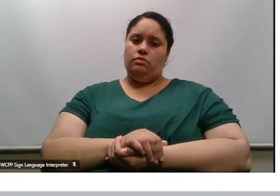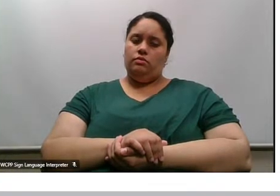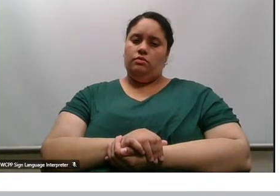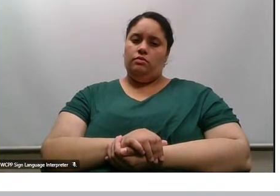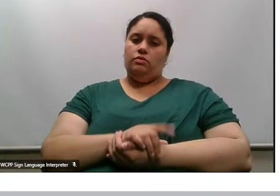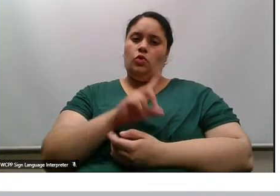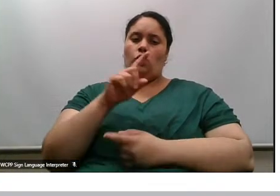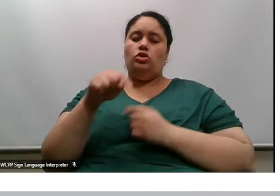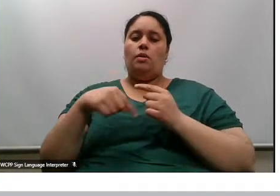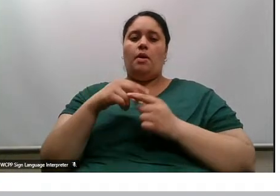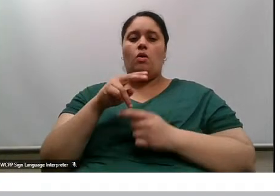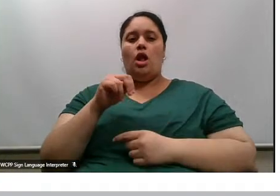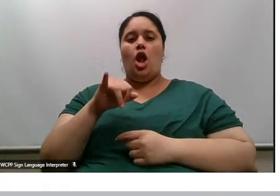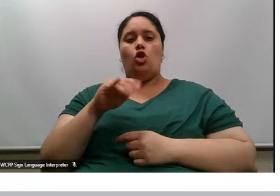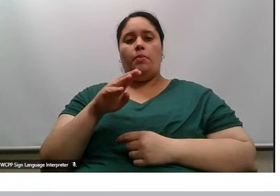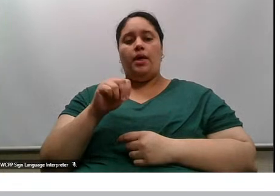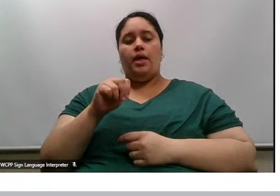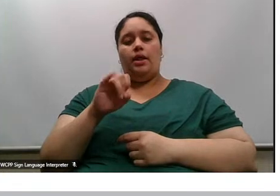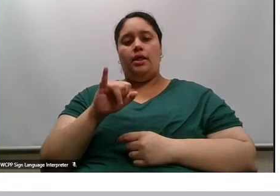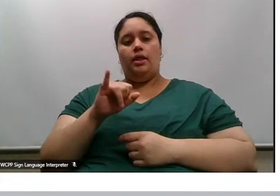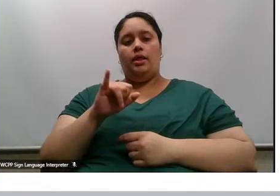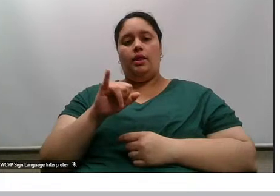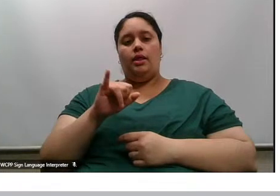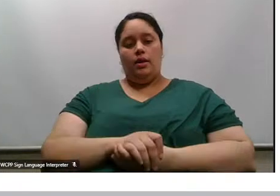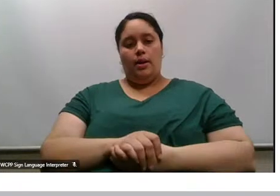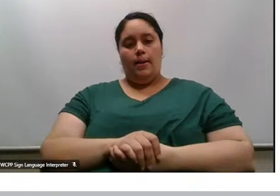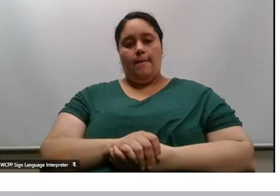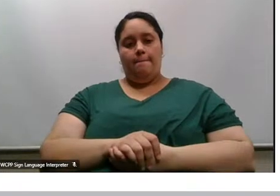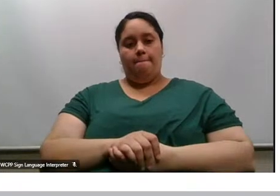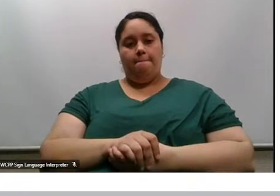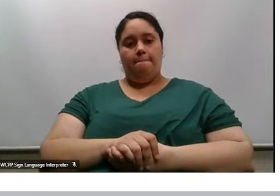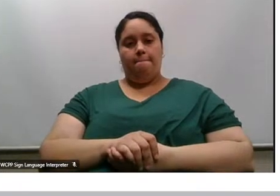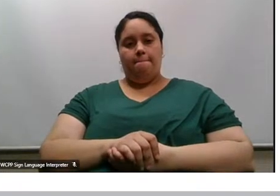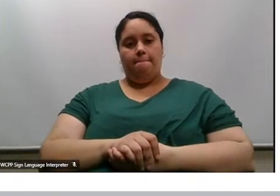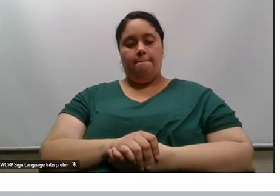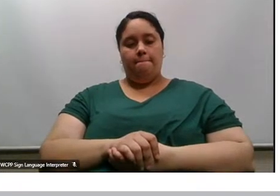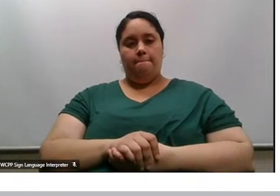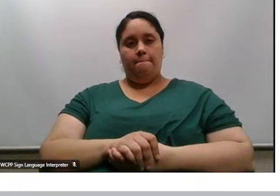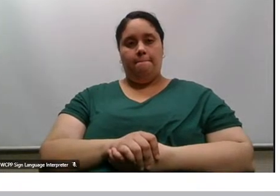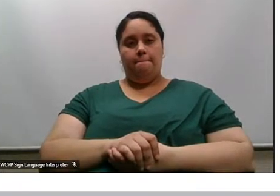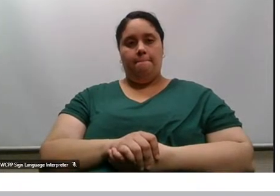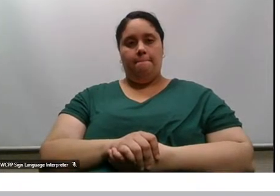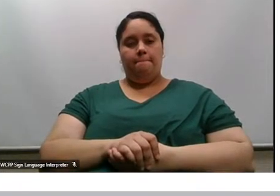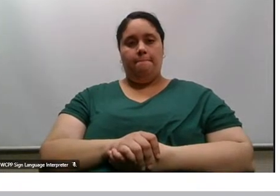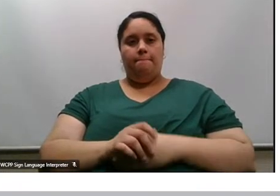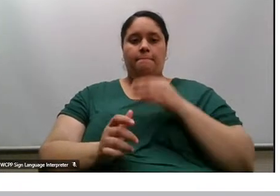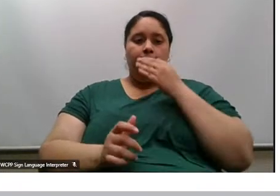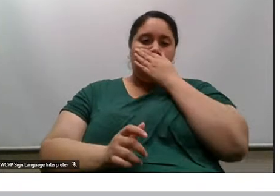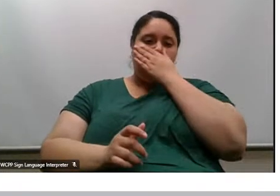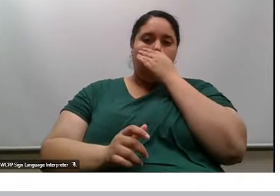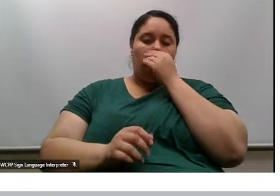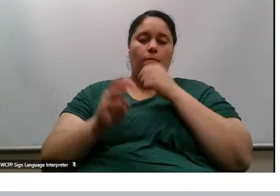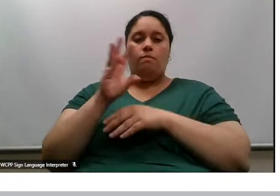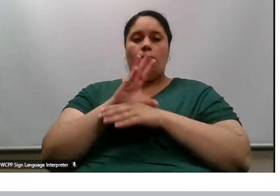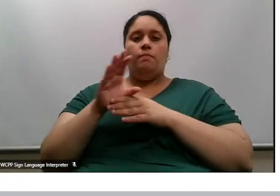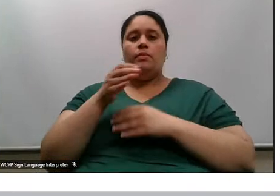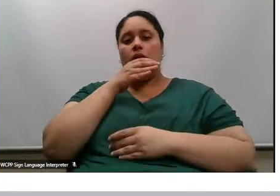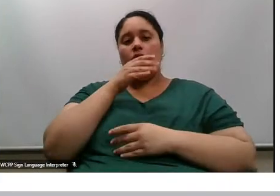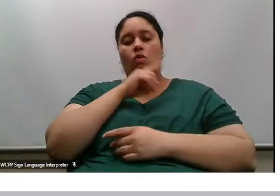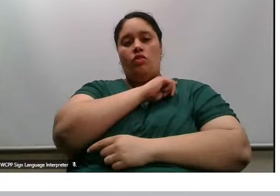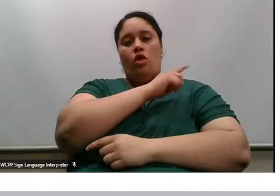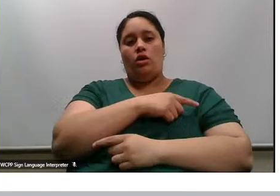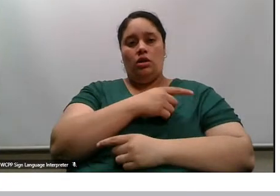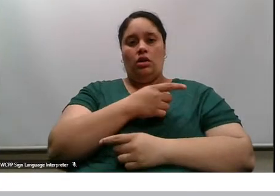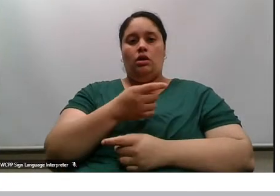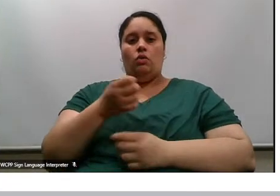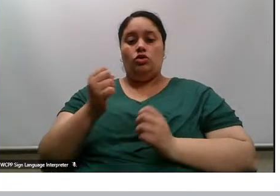Yeah, yes. I was the Western Cape Liquor Authority was approached by a number of people to give